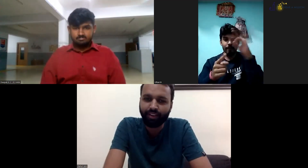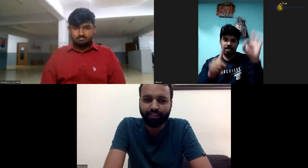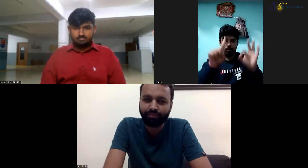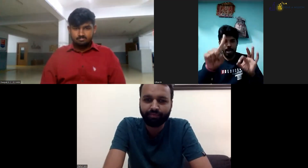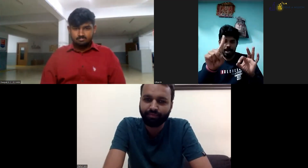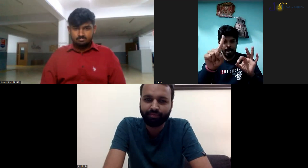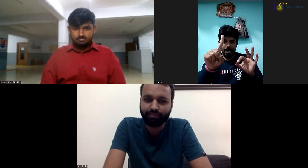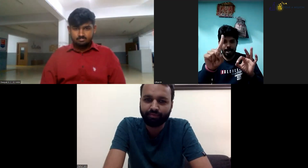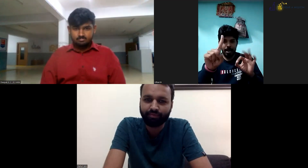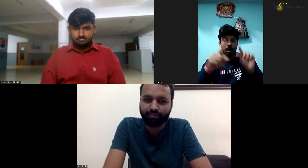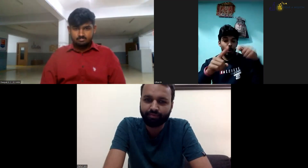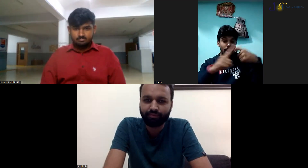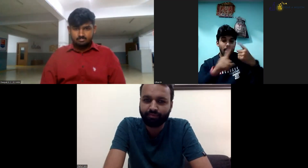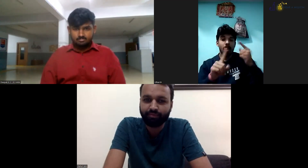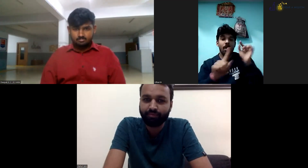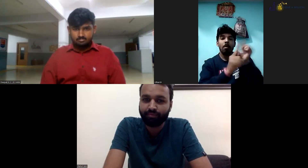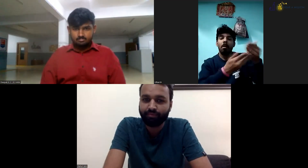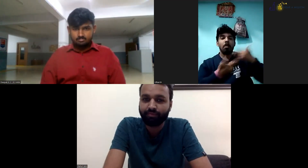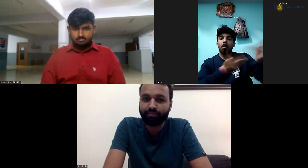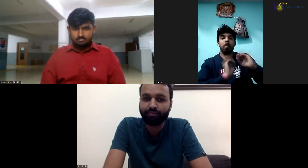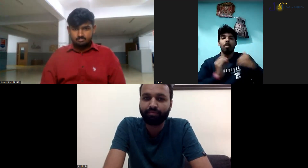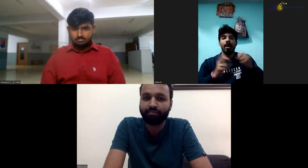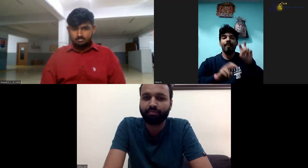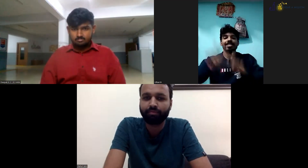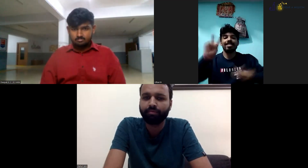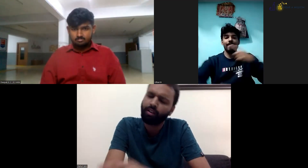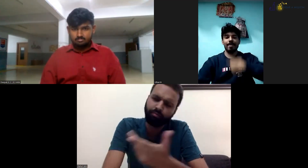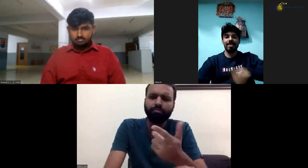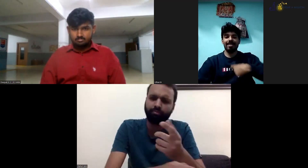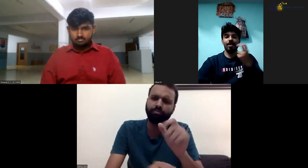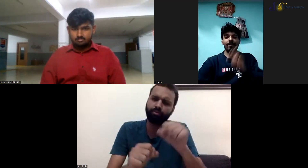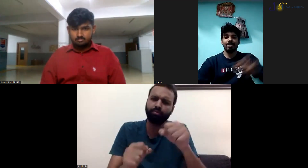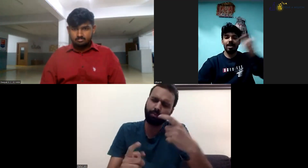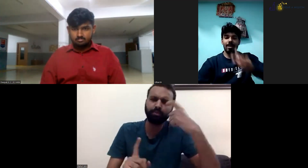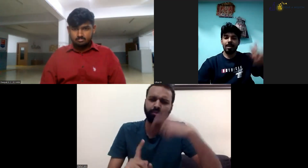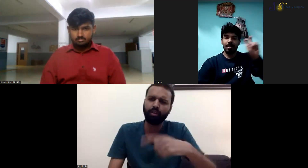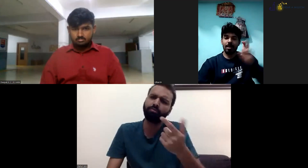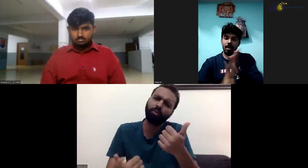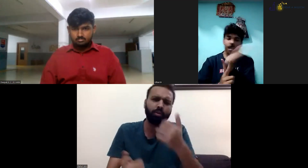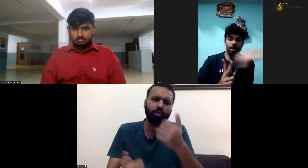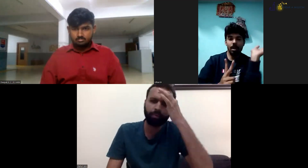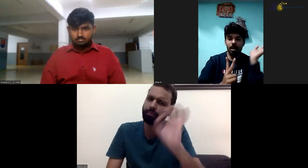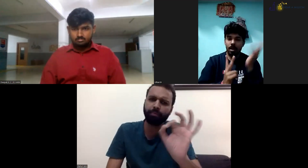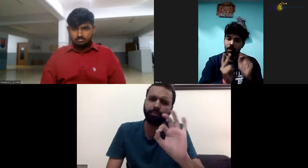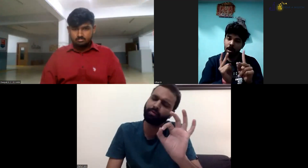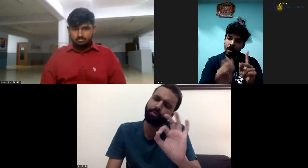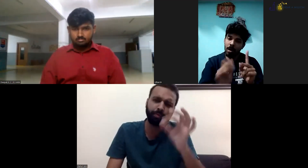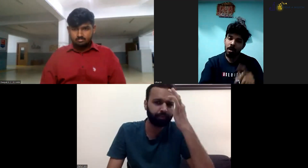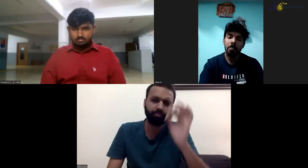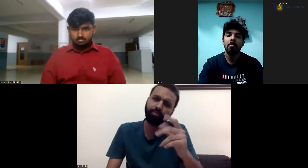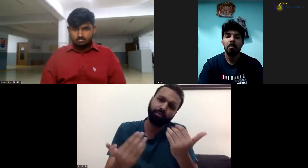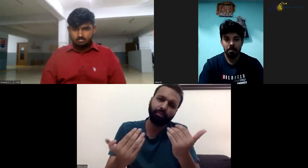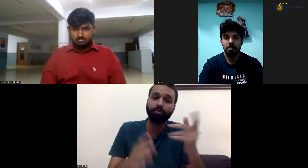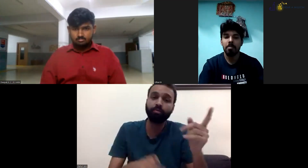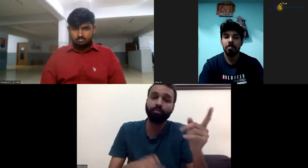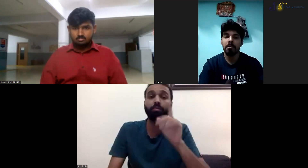first question. So in invitation to France is there, but UK is not an invitation, it's personal